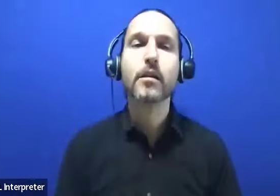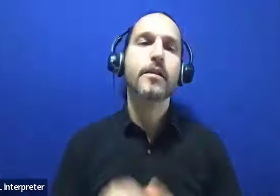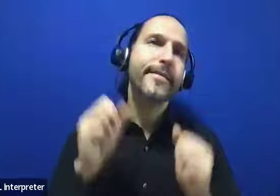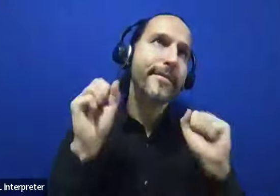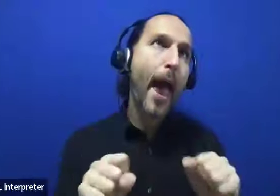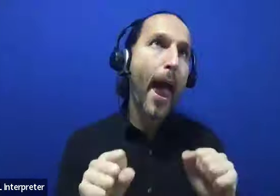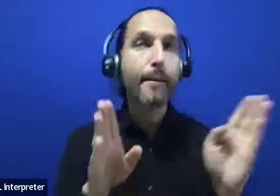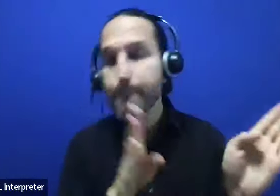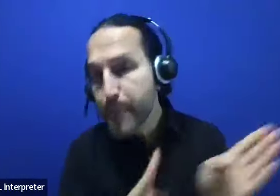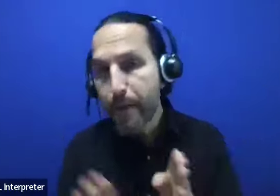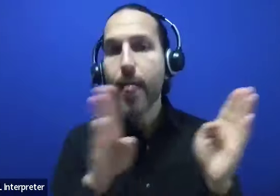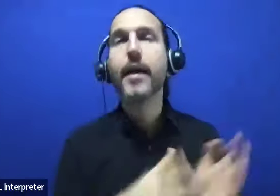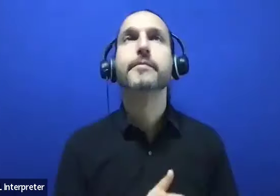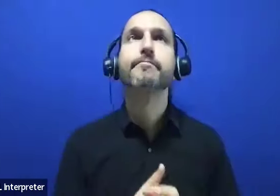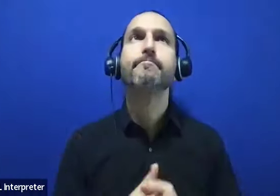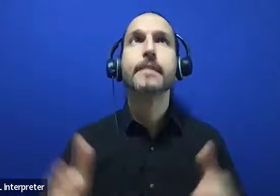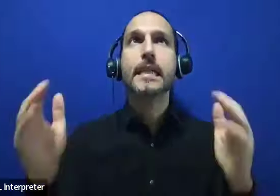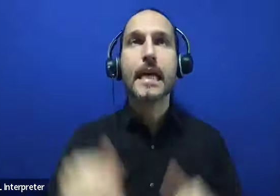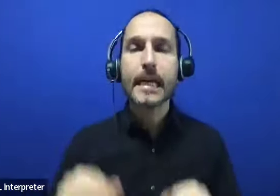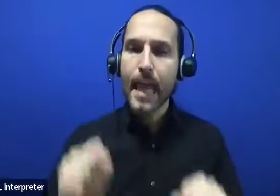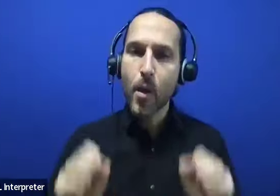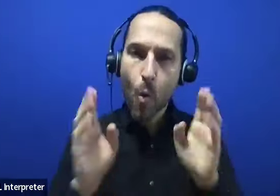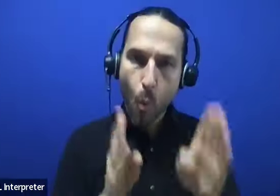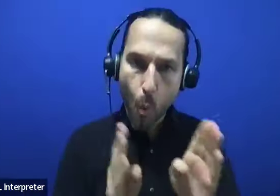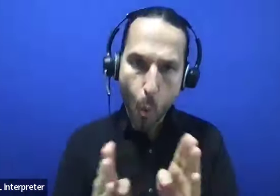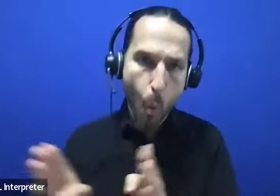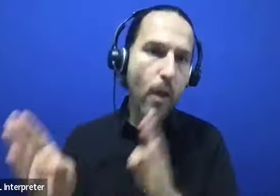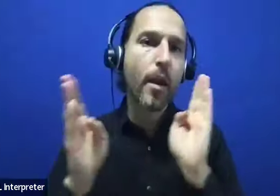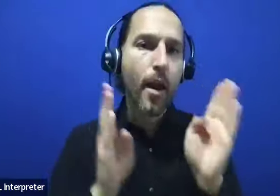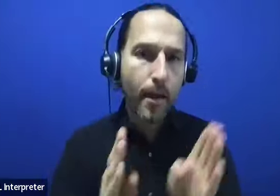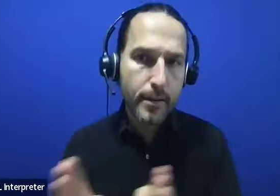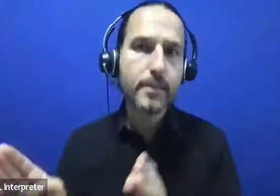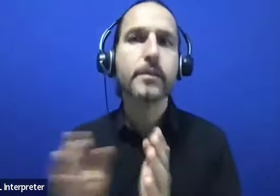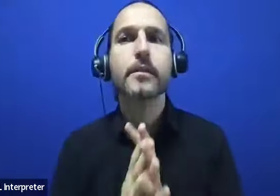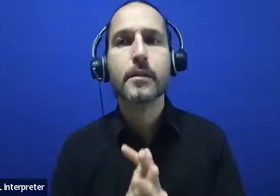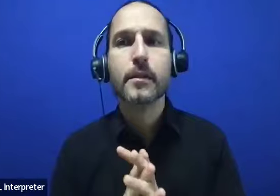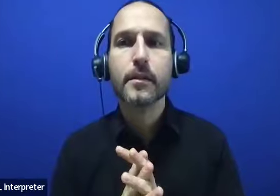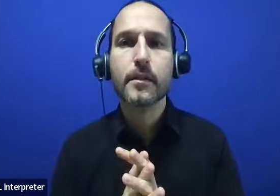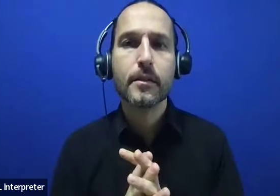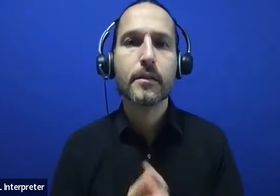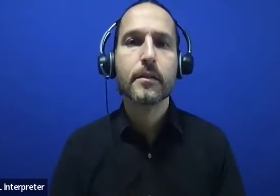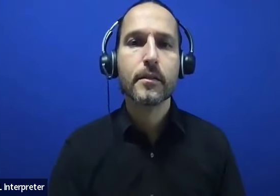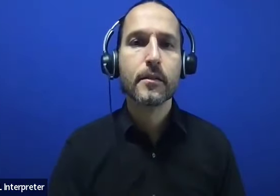plans, to organize your life in such a way that you can achieve things.